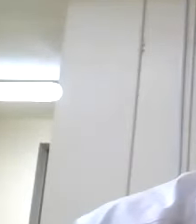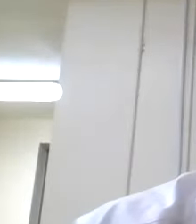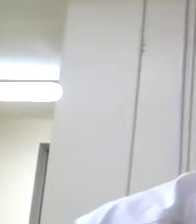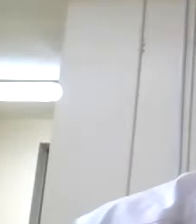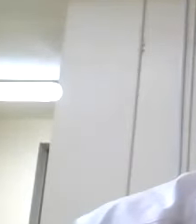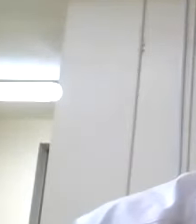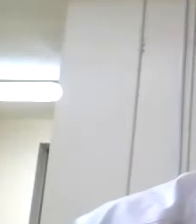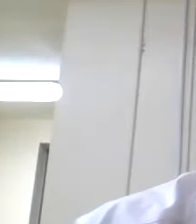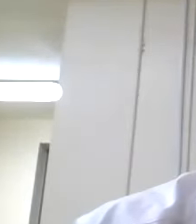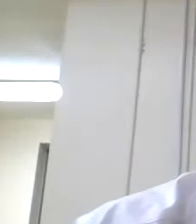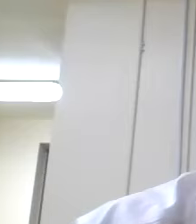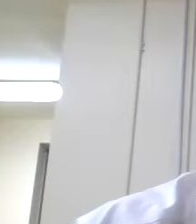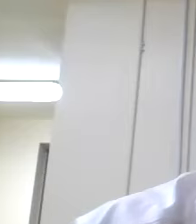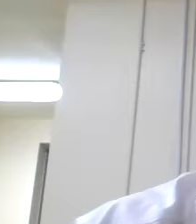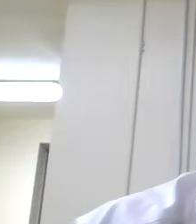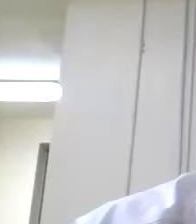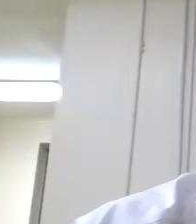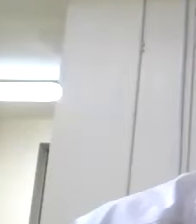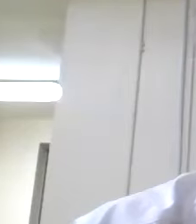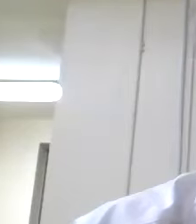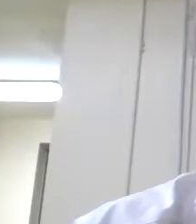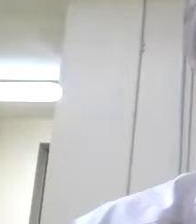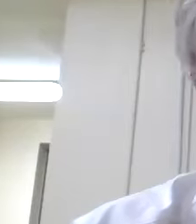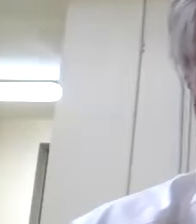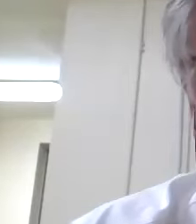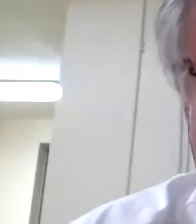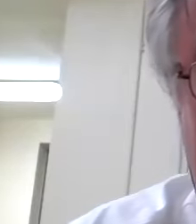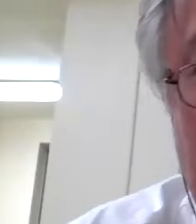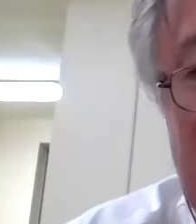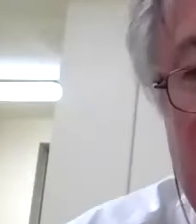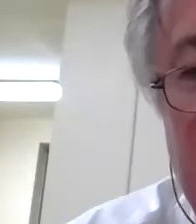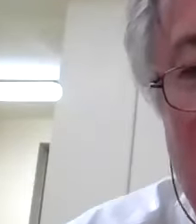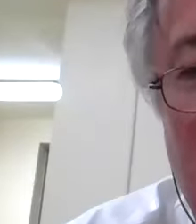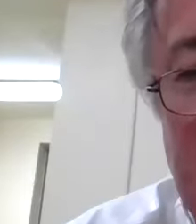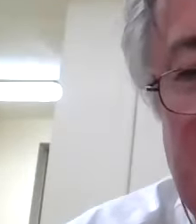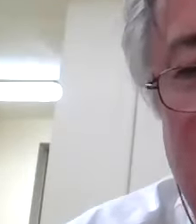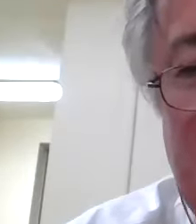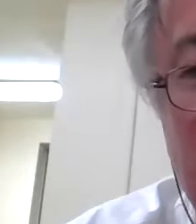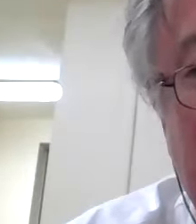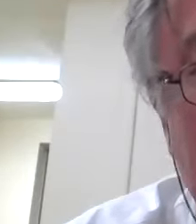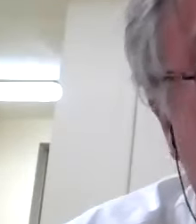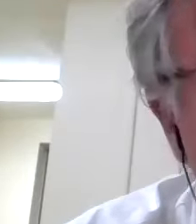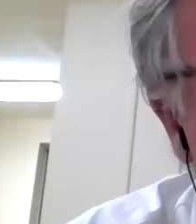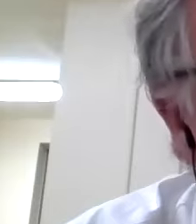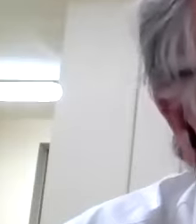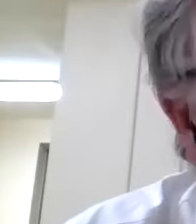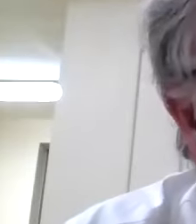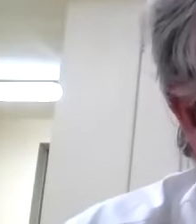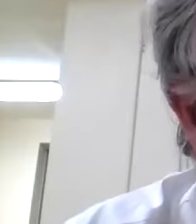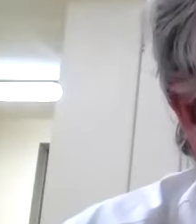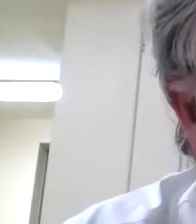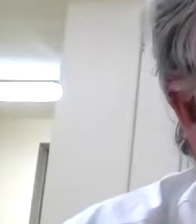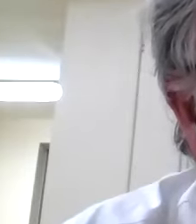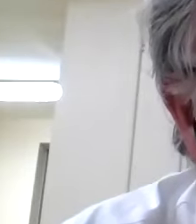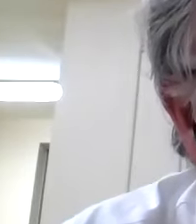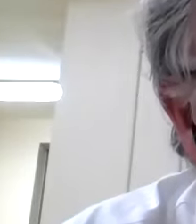that $111 million is available for Guam, he called it inaccurate and premature and has pointed to another bill, relief